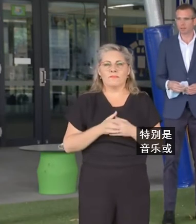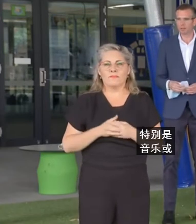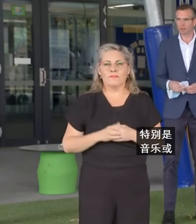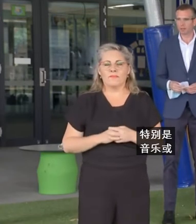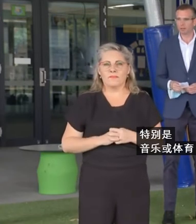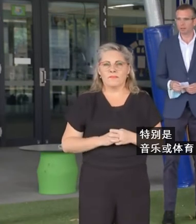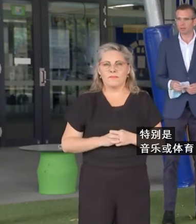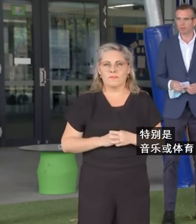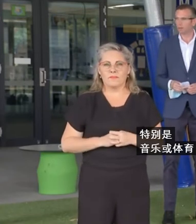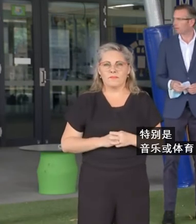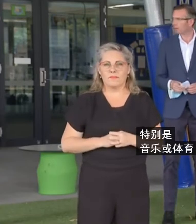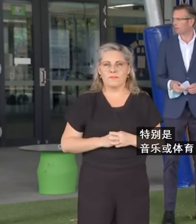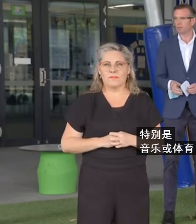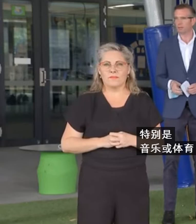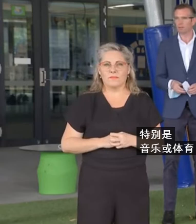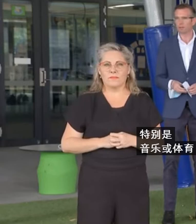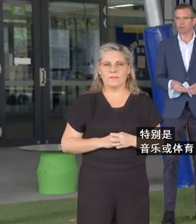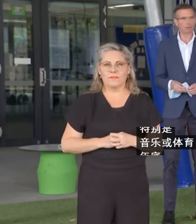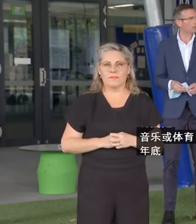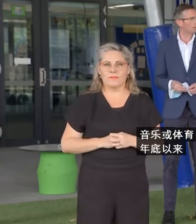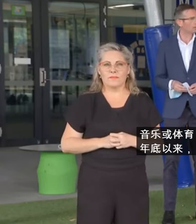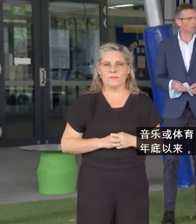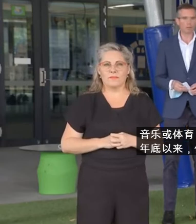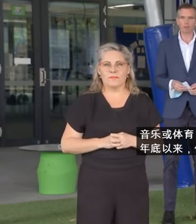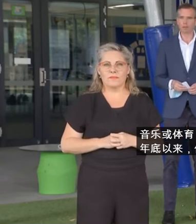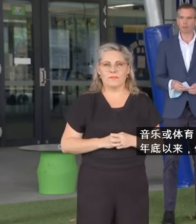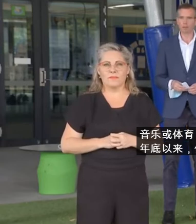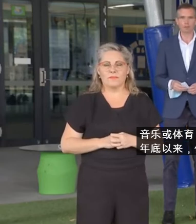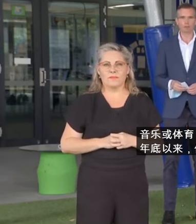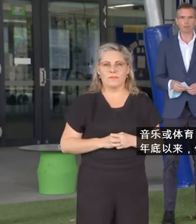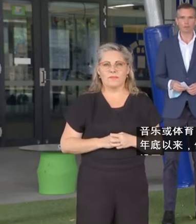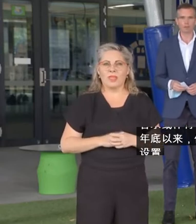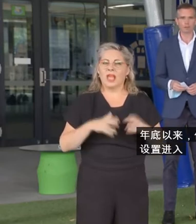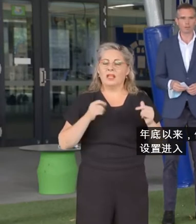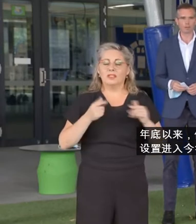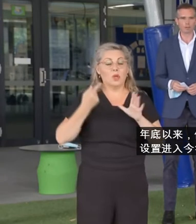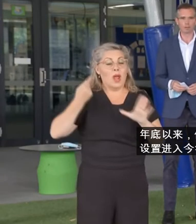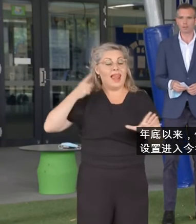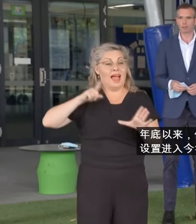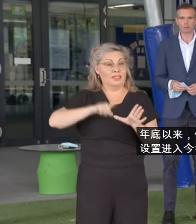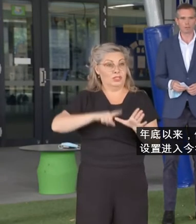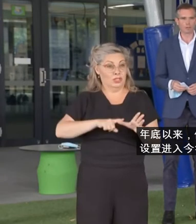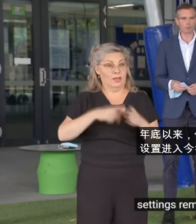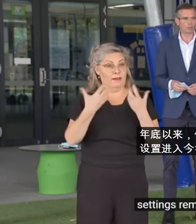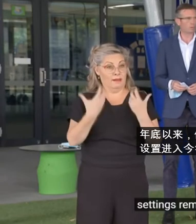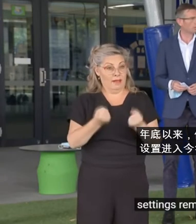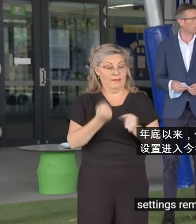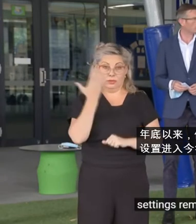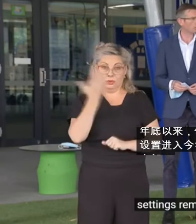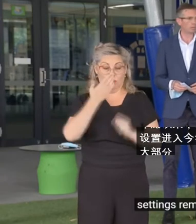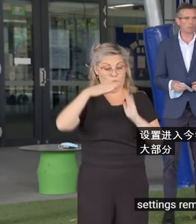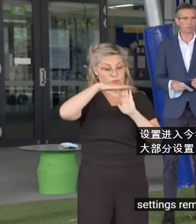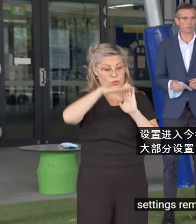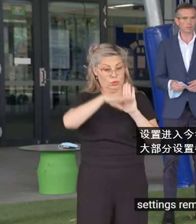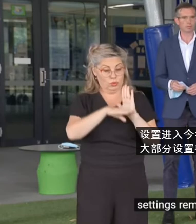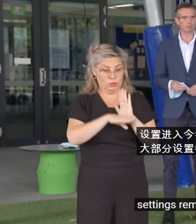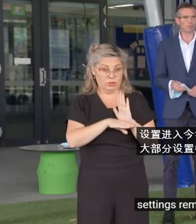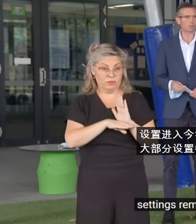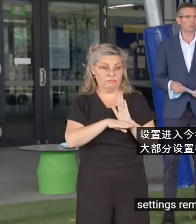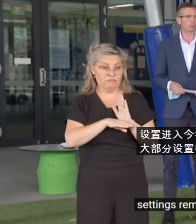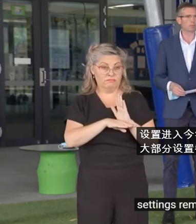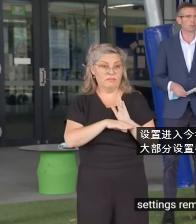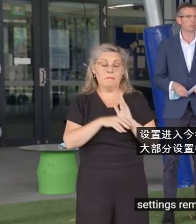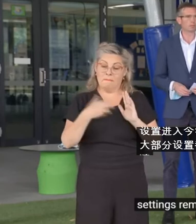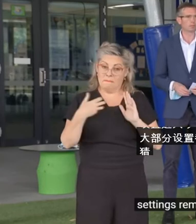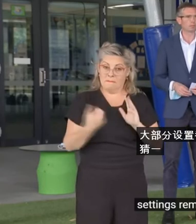or sport, since the very end of last year? Have you changed those settings at all coming into this year? Yeah, no, look, most of those